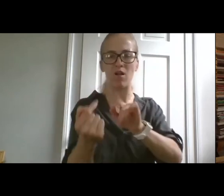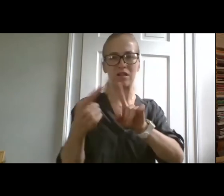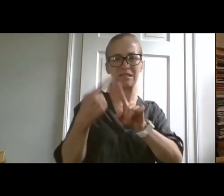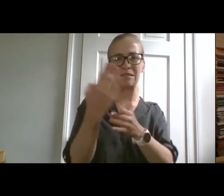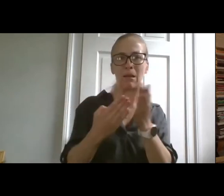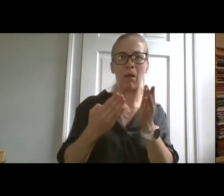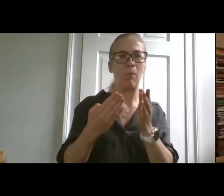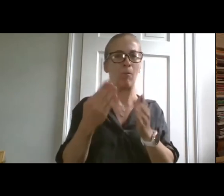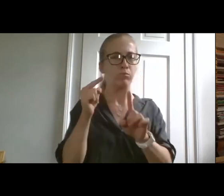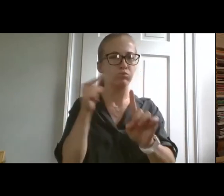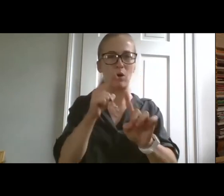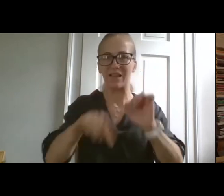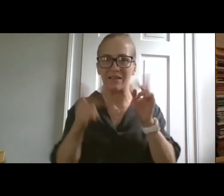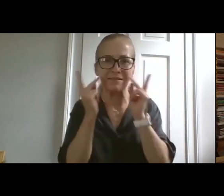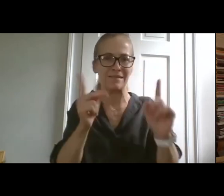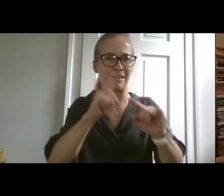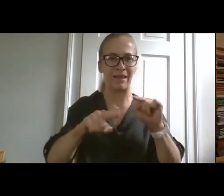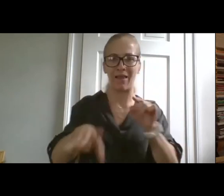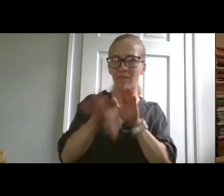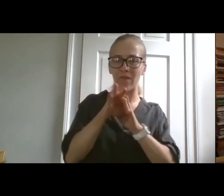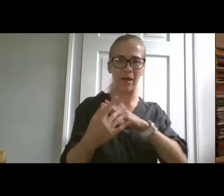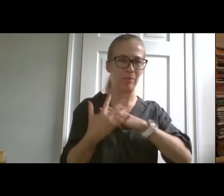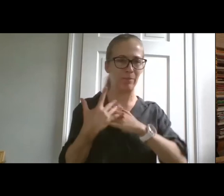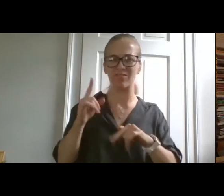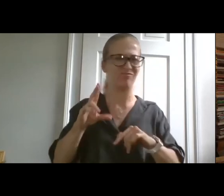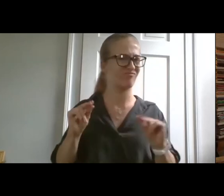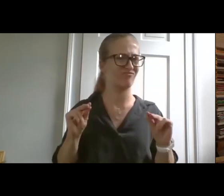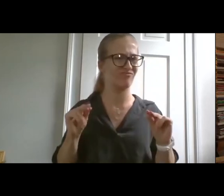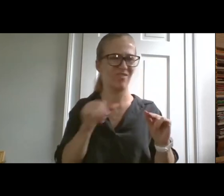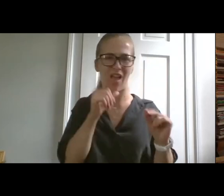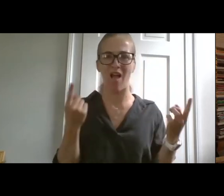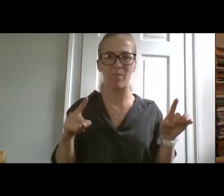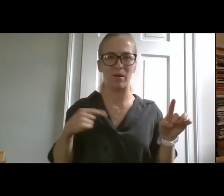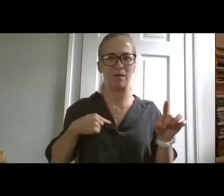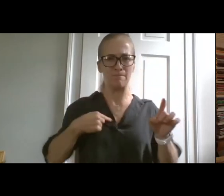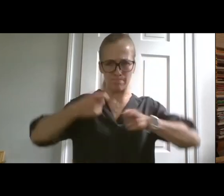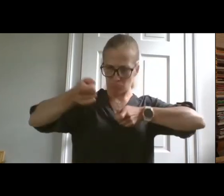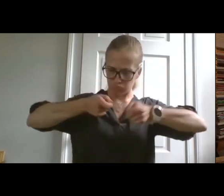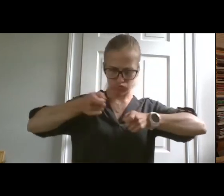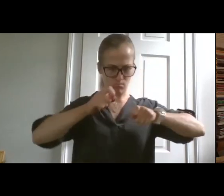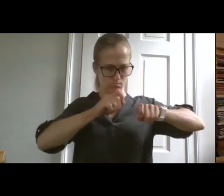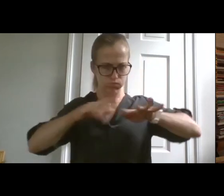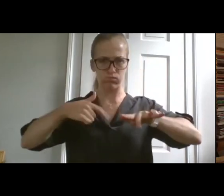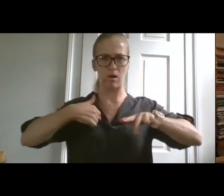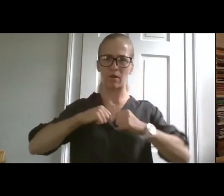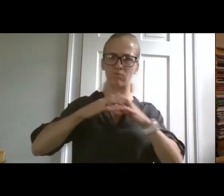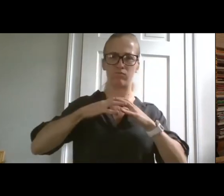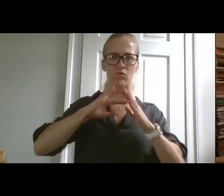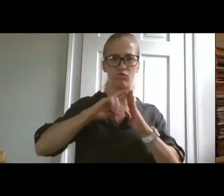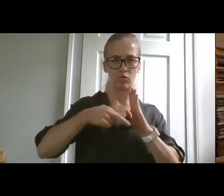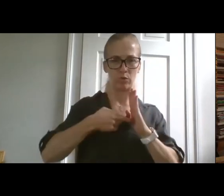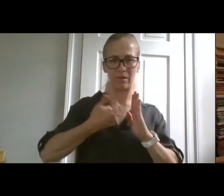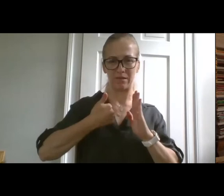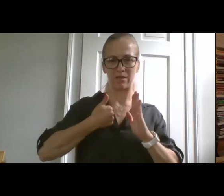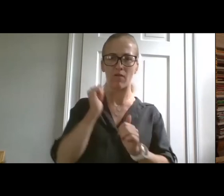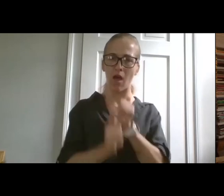point where I can't make my way back to the beach. I'm telling my hands which way to go. I make the rules.